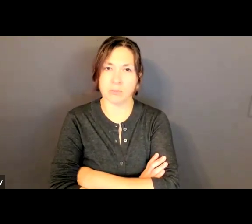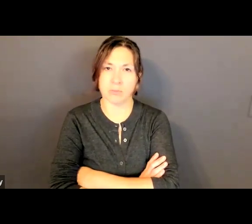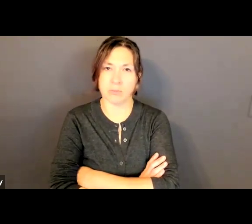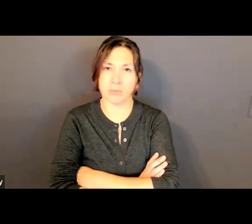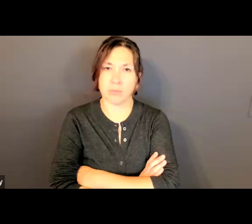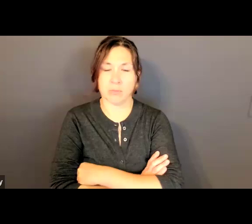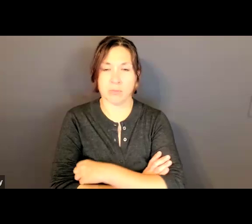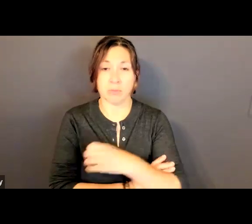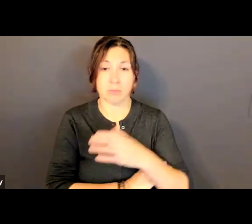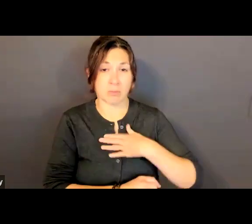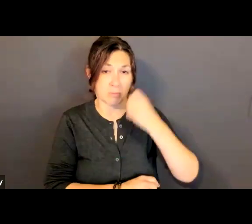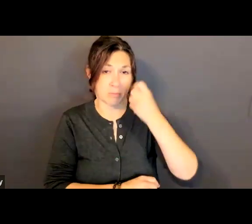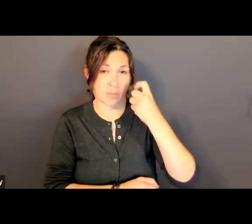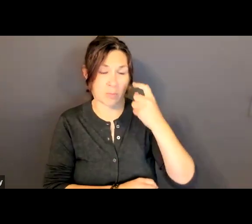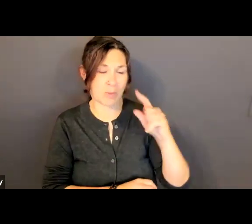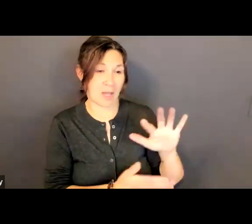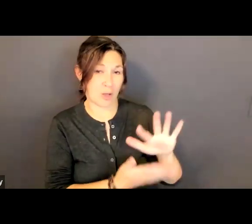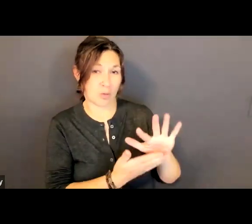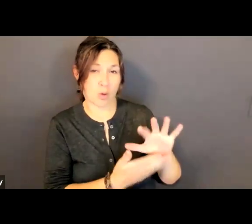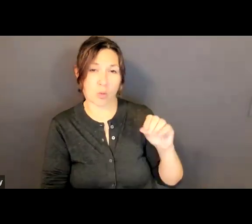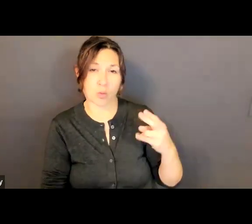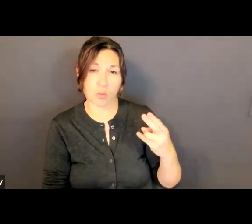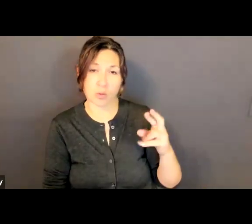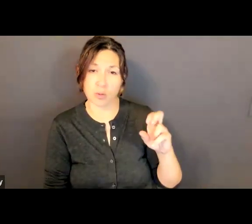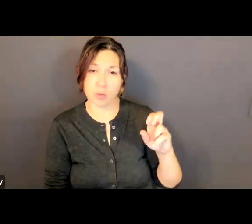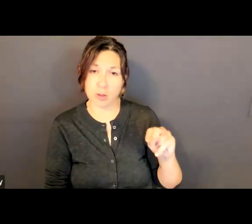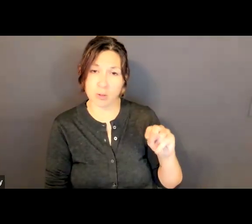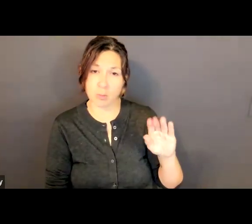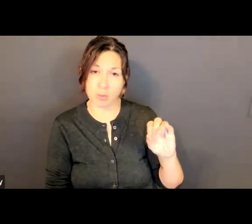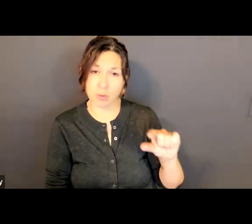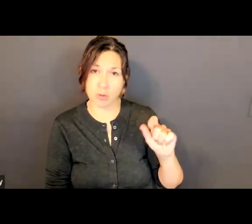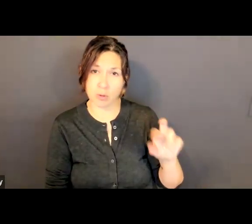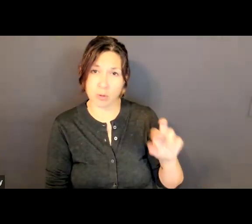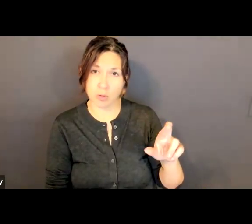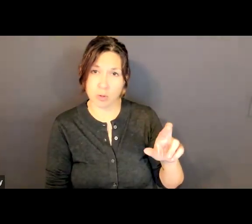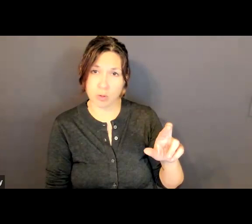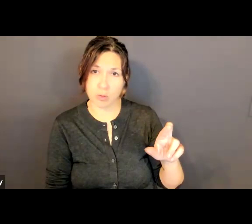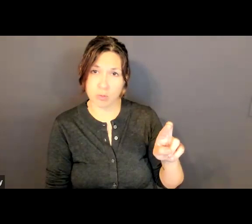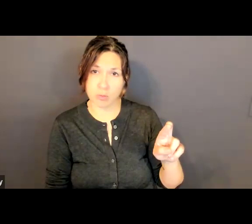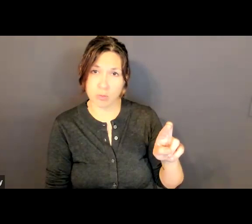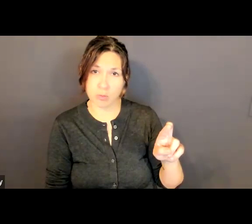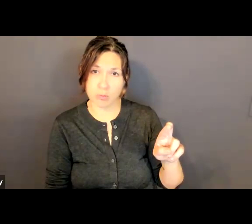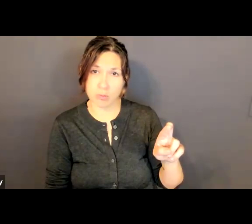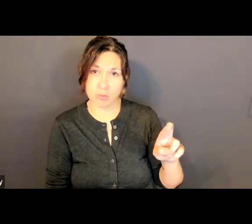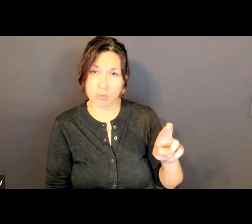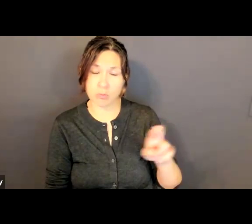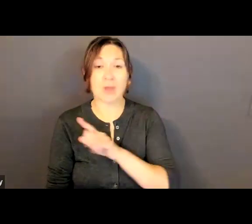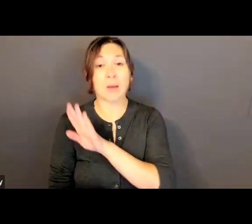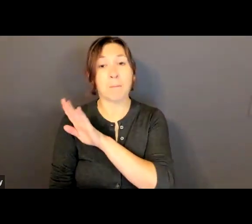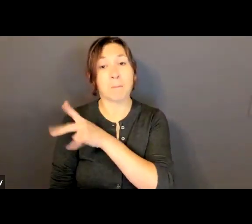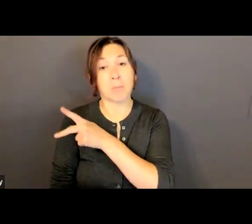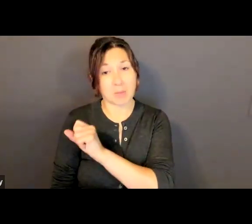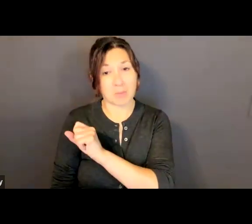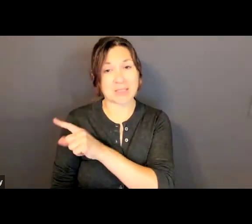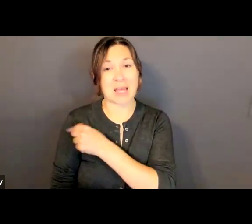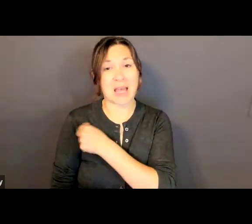to my understanding, the Orenburger, they put in an application No, the district putting the application at on this.